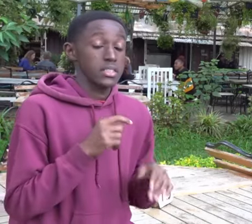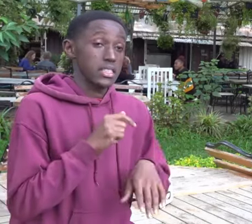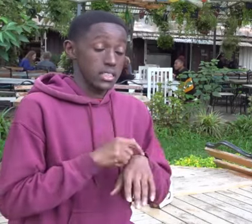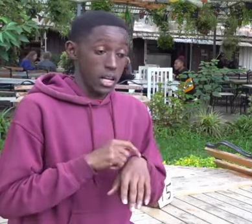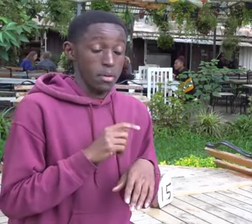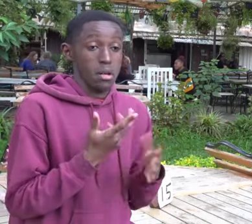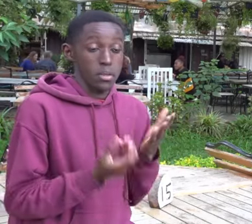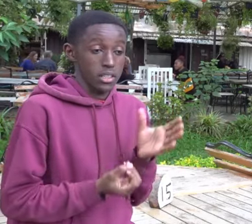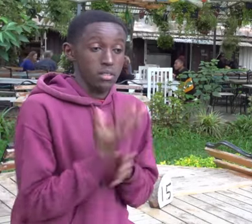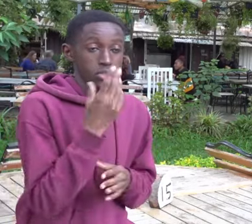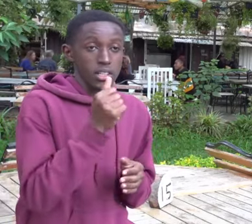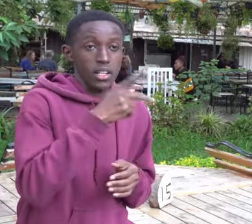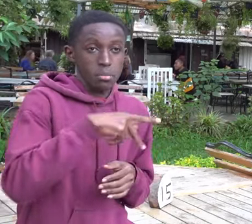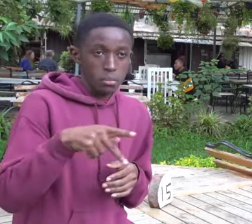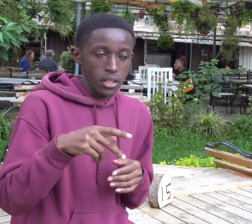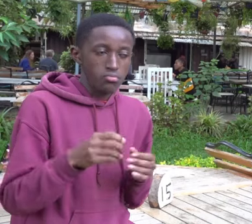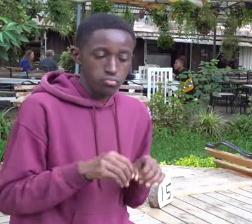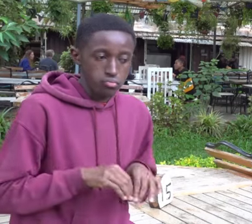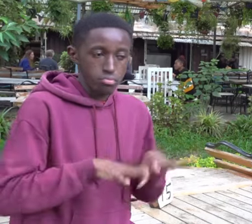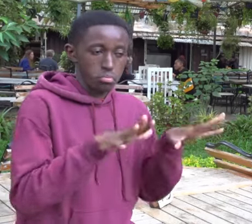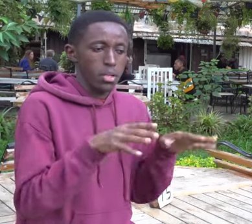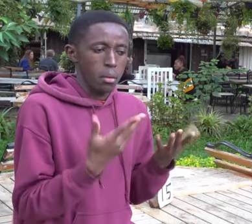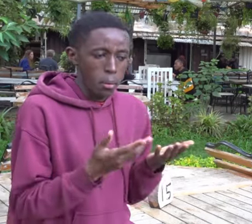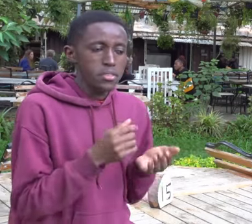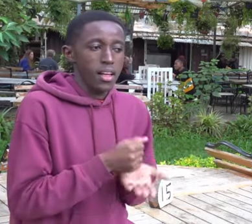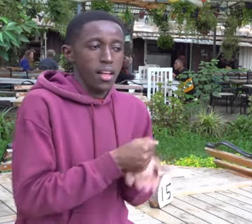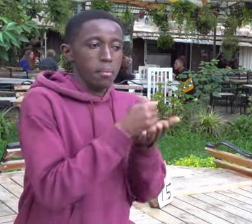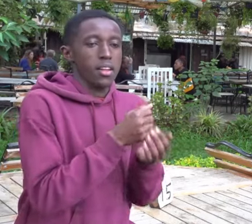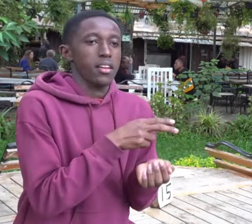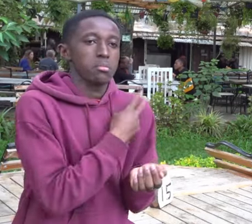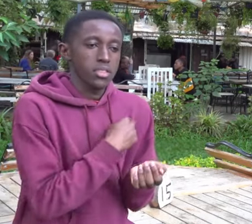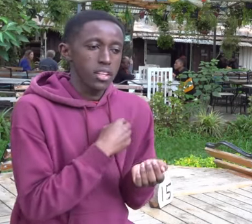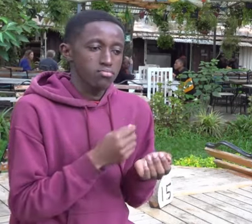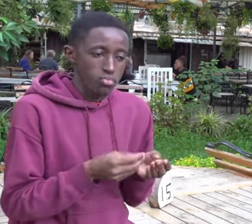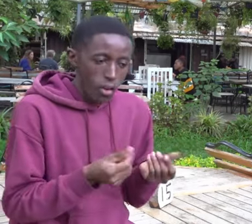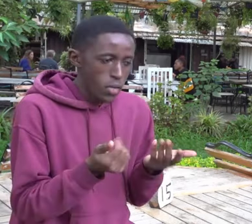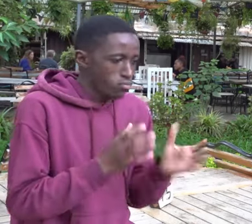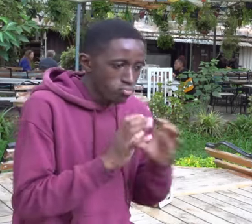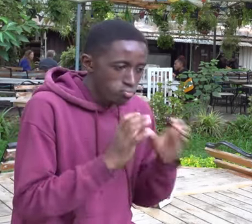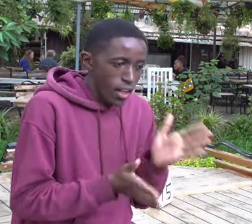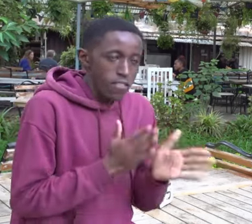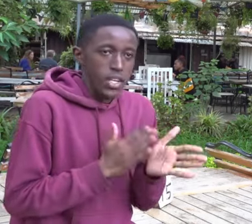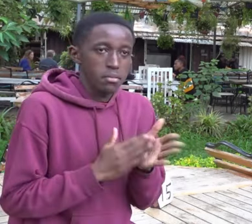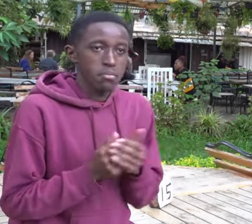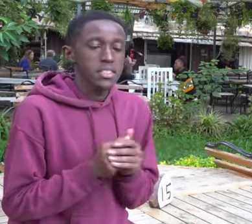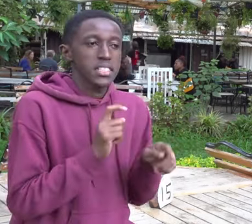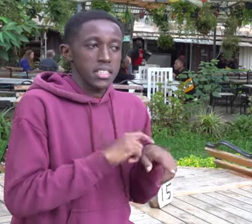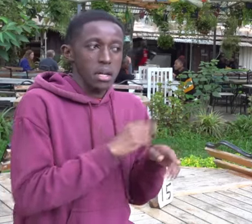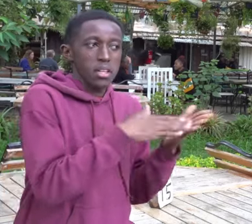when I go to hospital I have a lot of challenges, but I think when using this app it